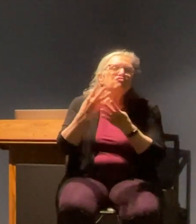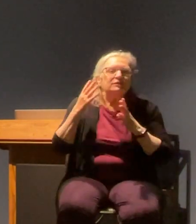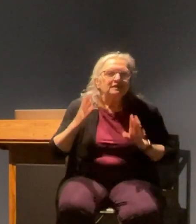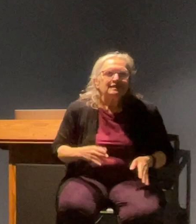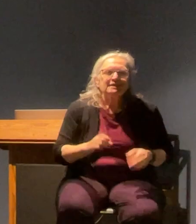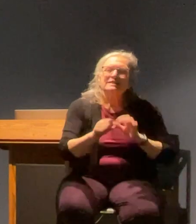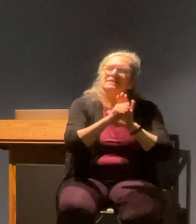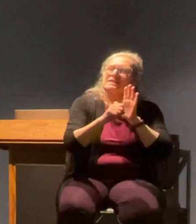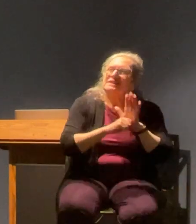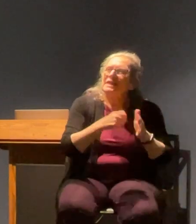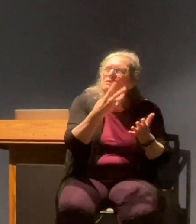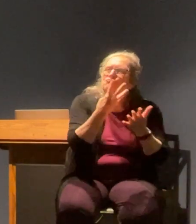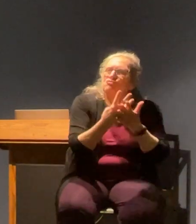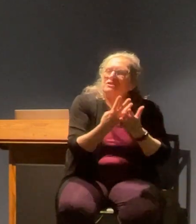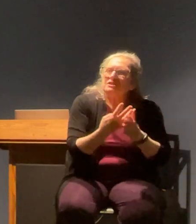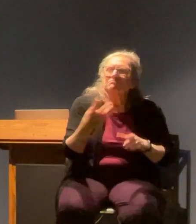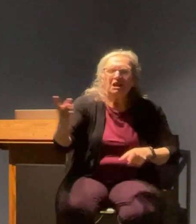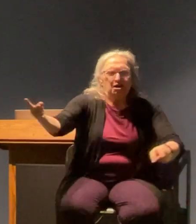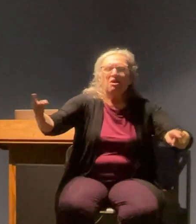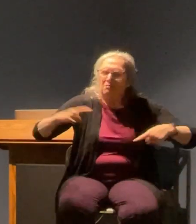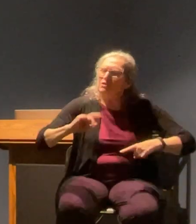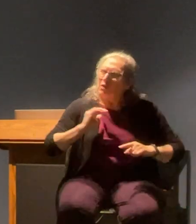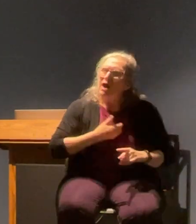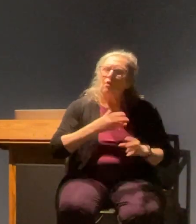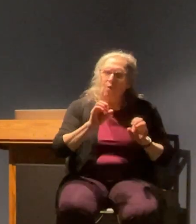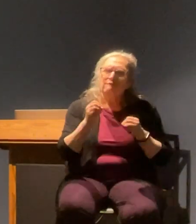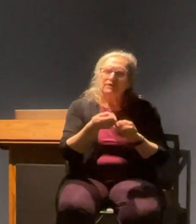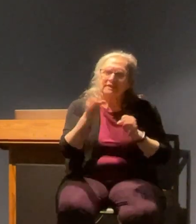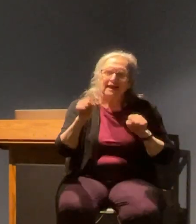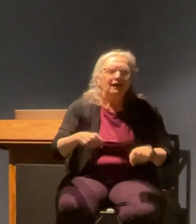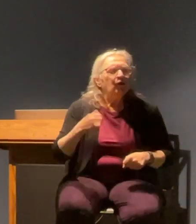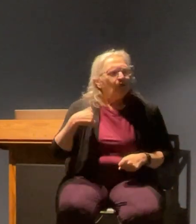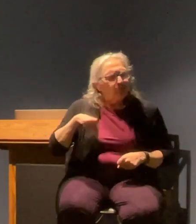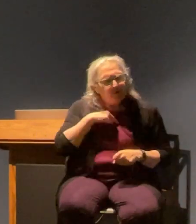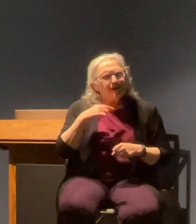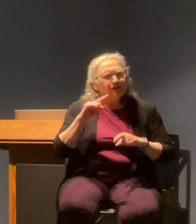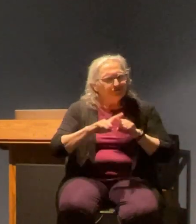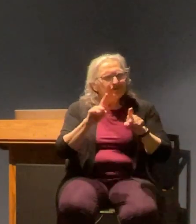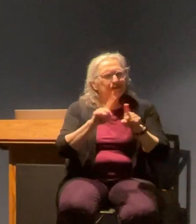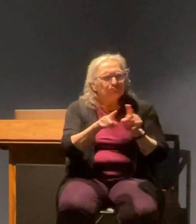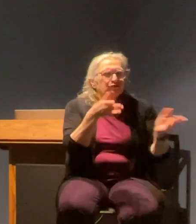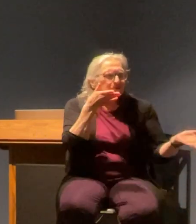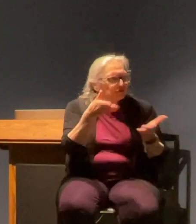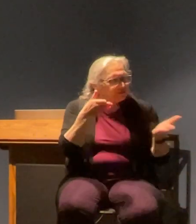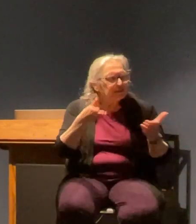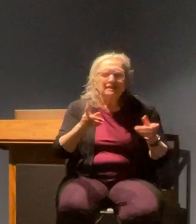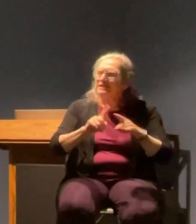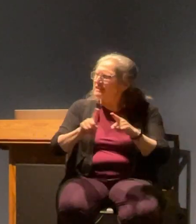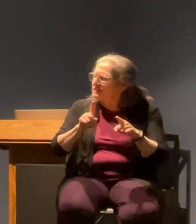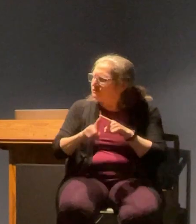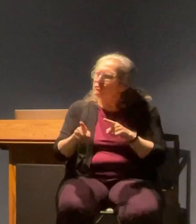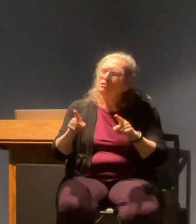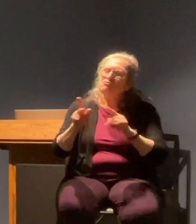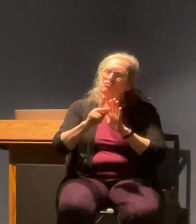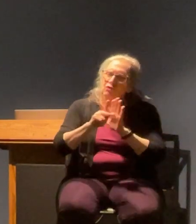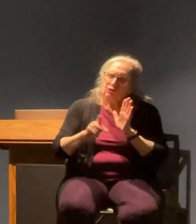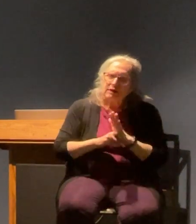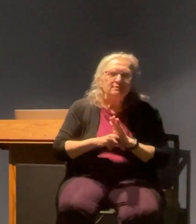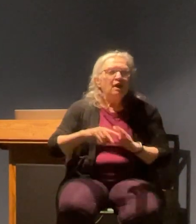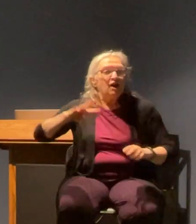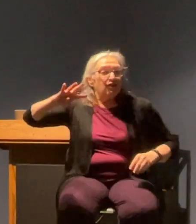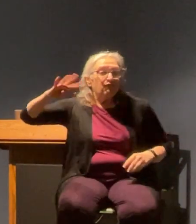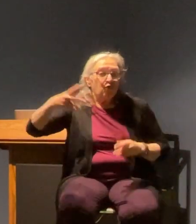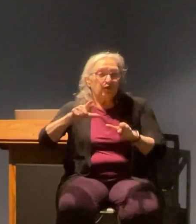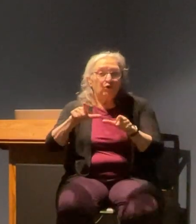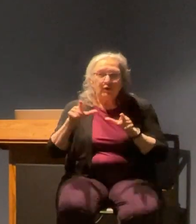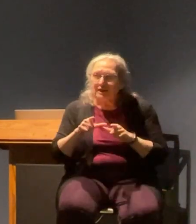where we have now on a rotating schedule, different services, different programs happening. And in our 4th location, which is a new service,